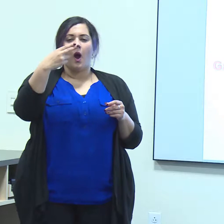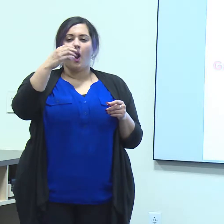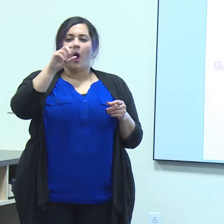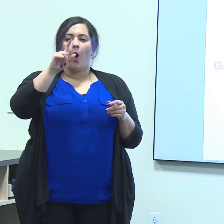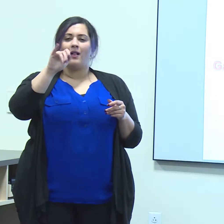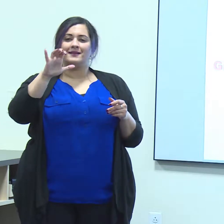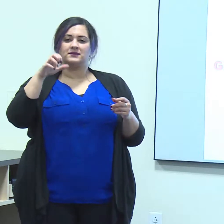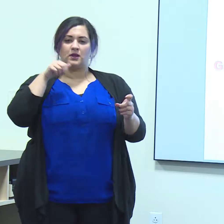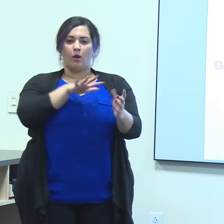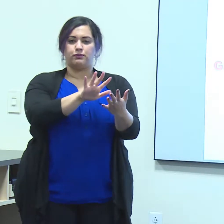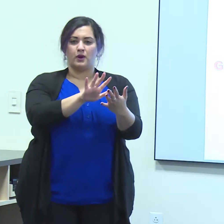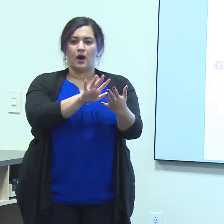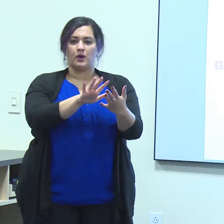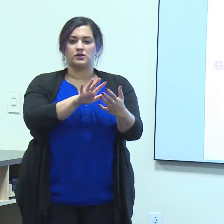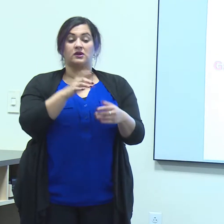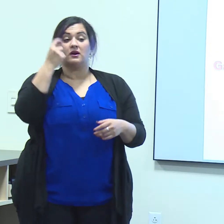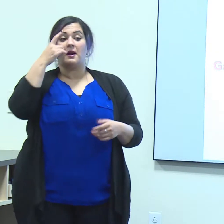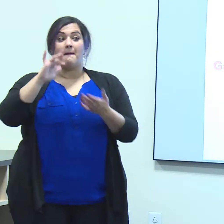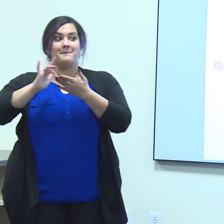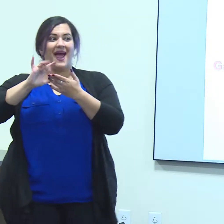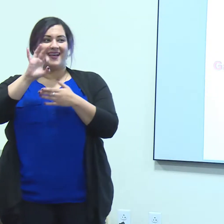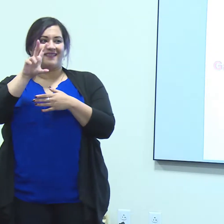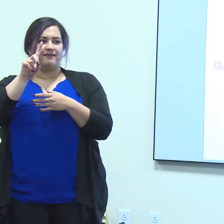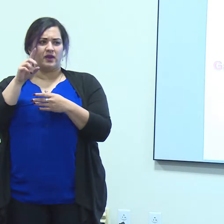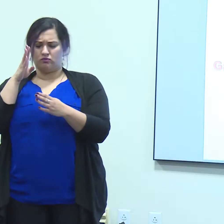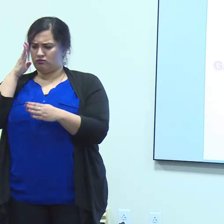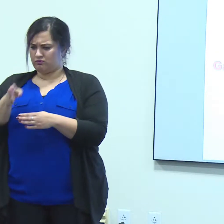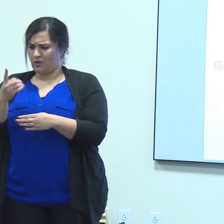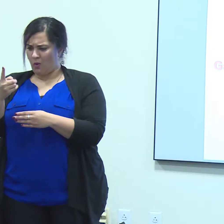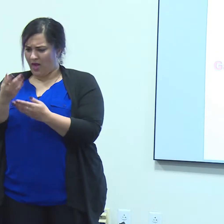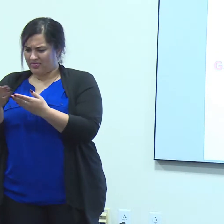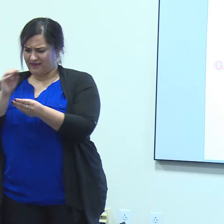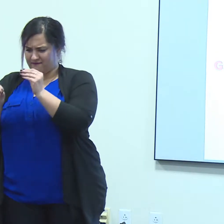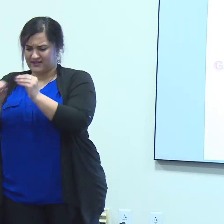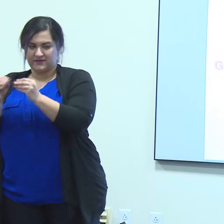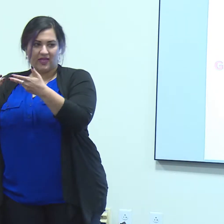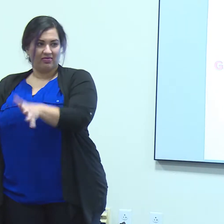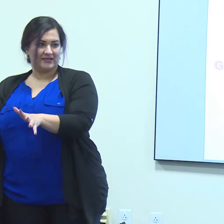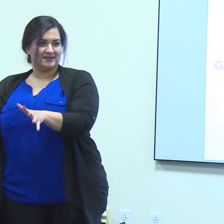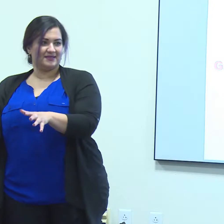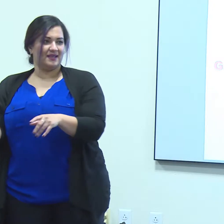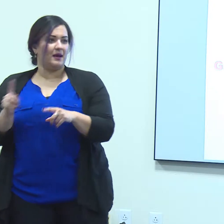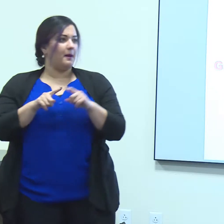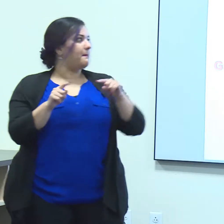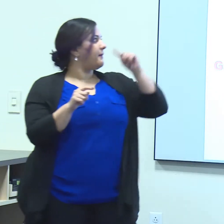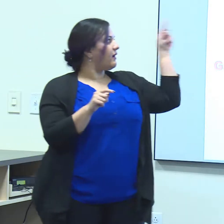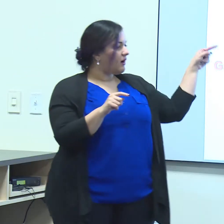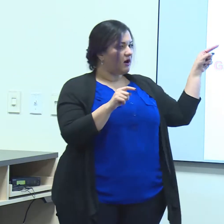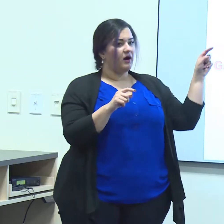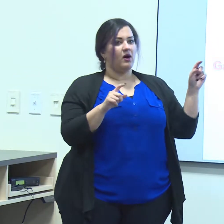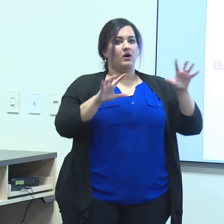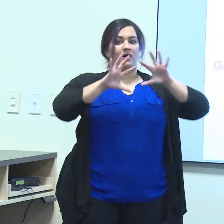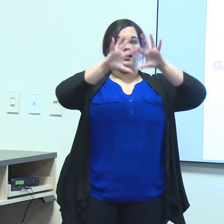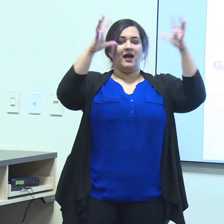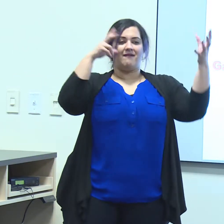So I came from a holistic approach. The medical field just wants to fix something. But with this